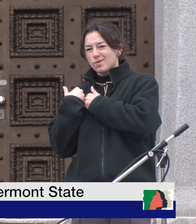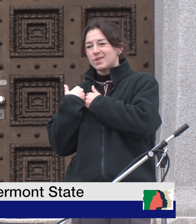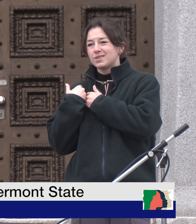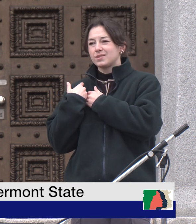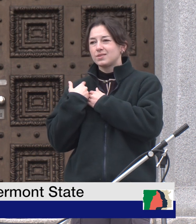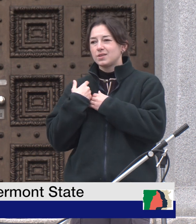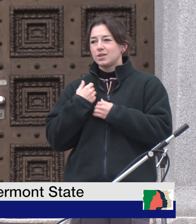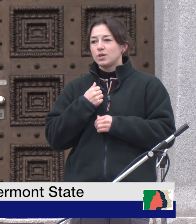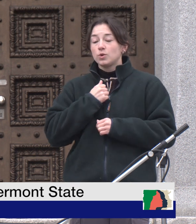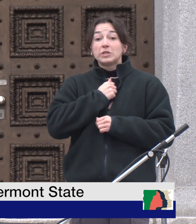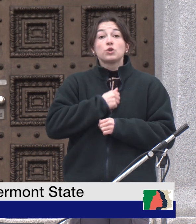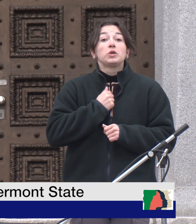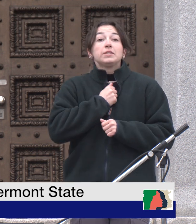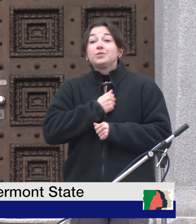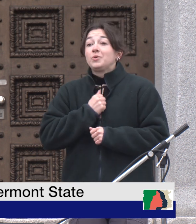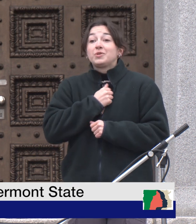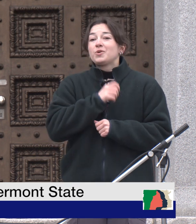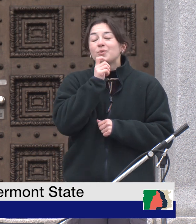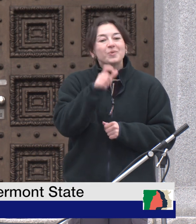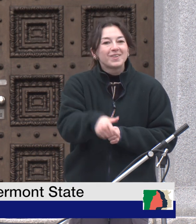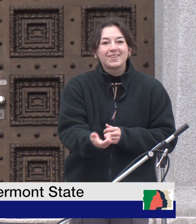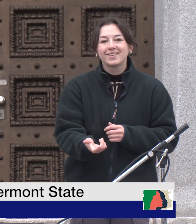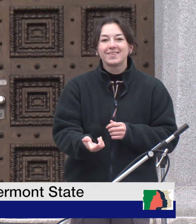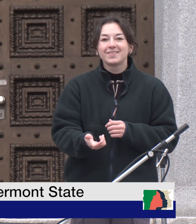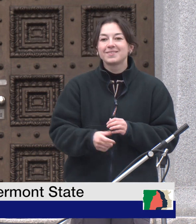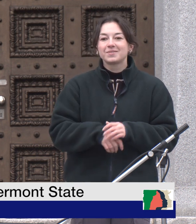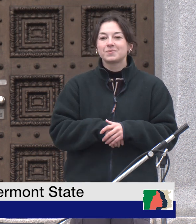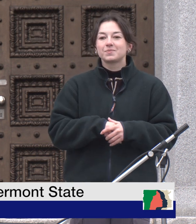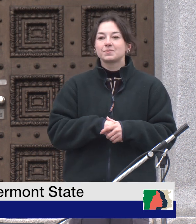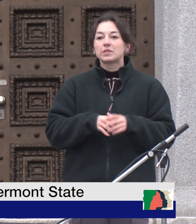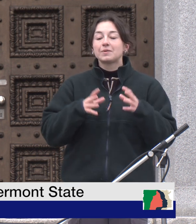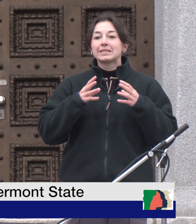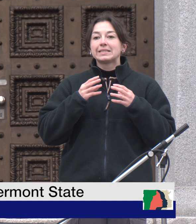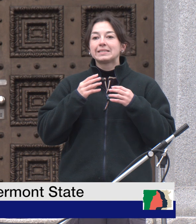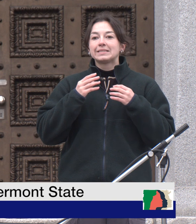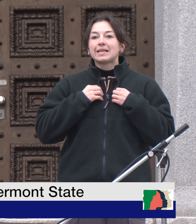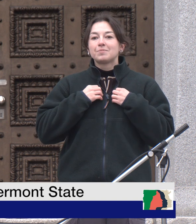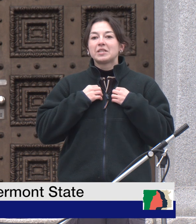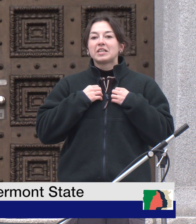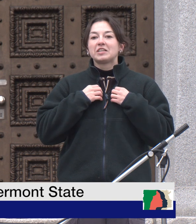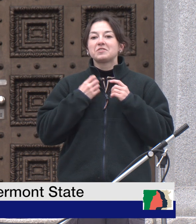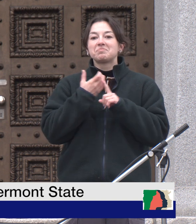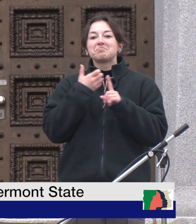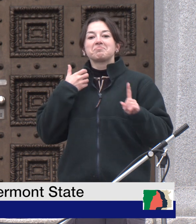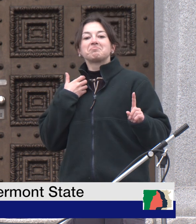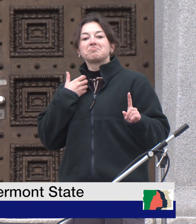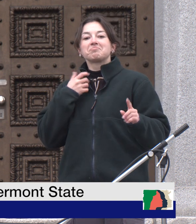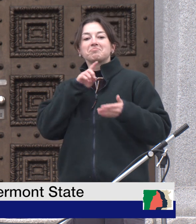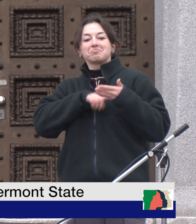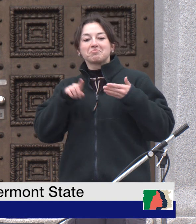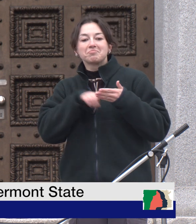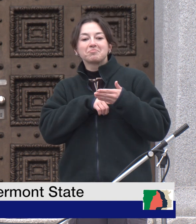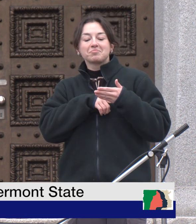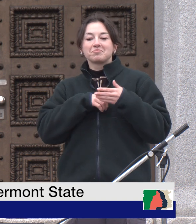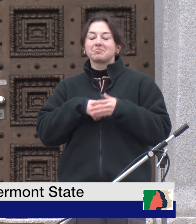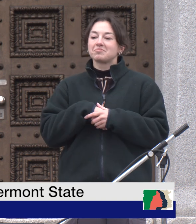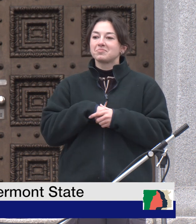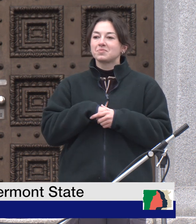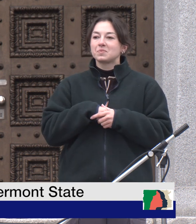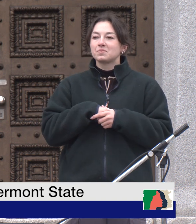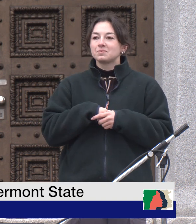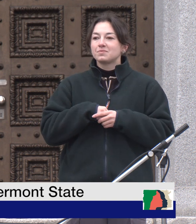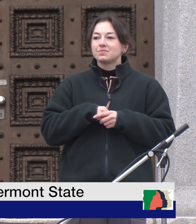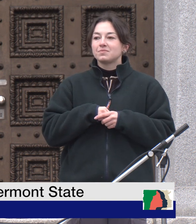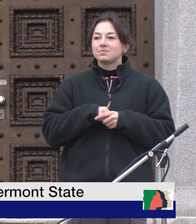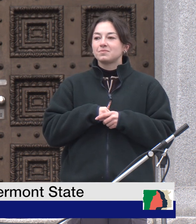We apologize needlessly. We become accepting of harassment and of exclusion. We become eager to